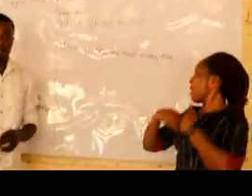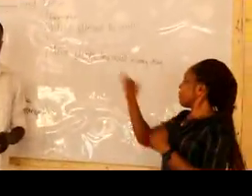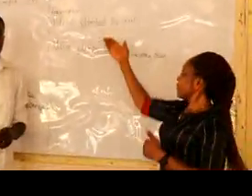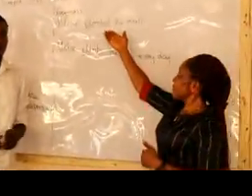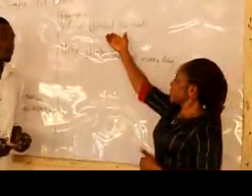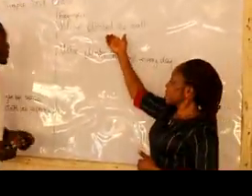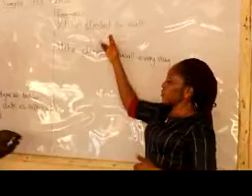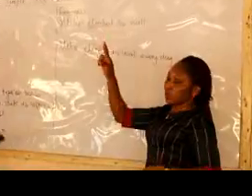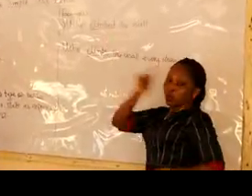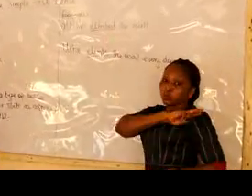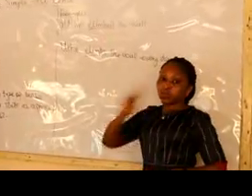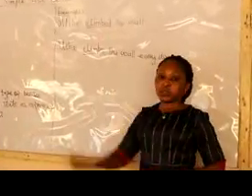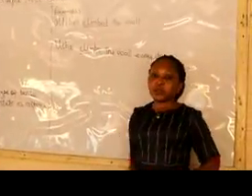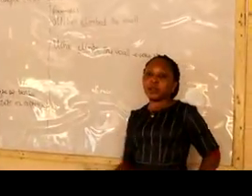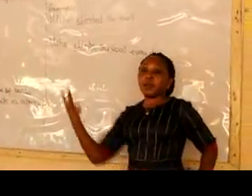wall.